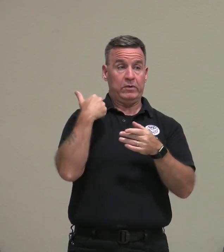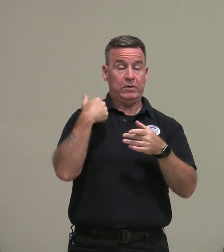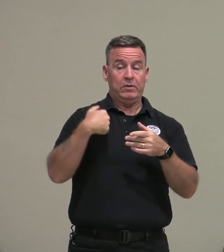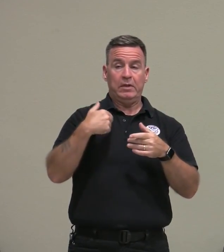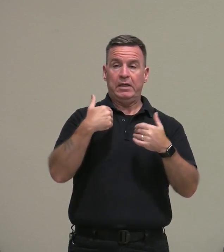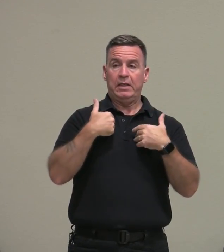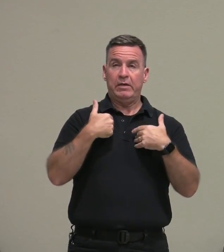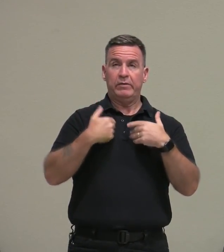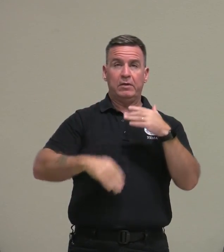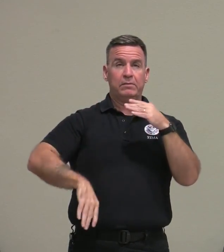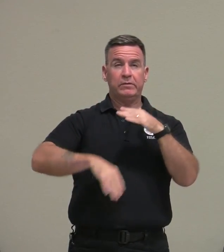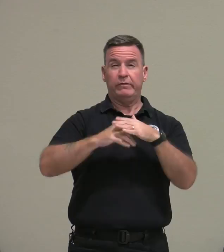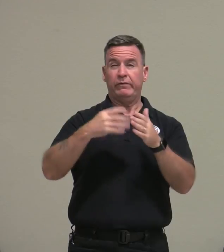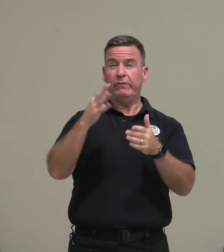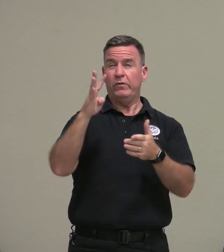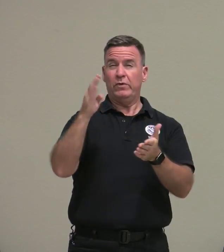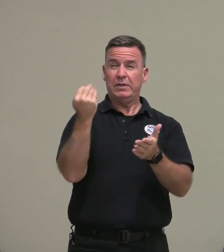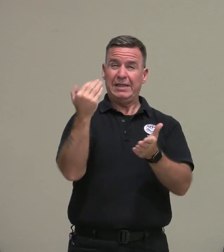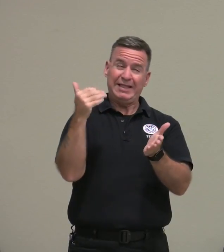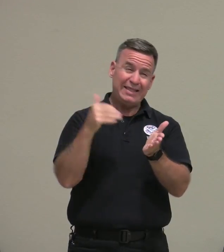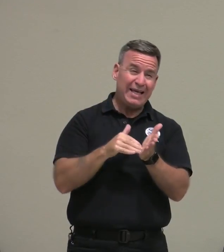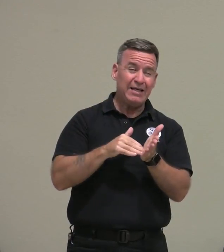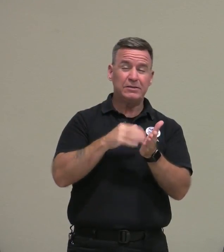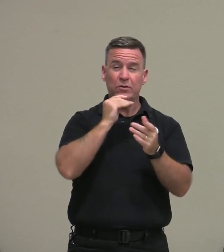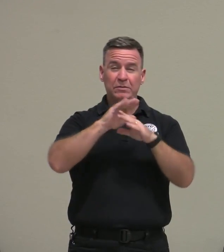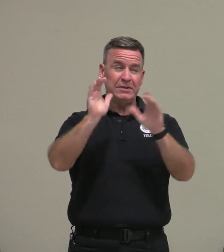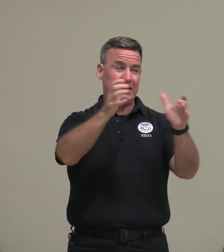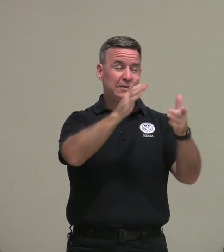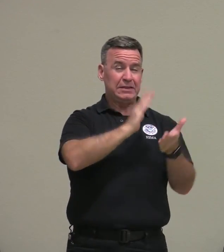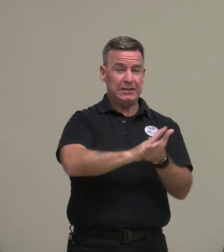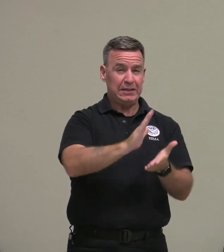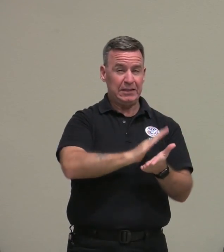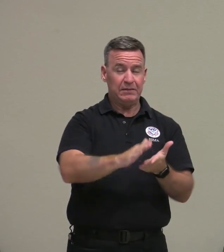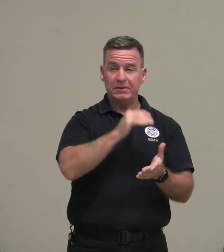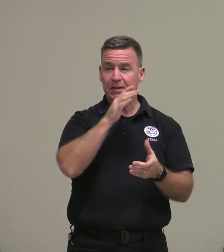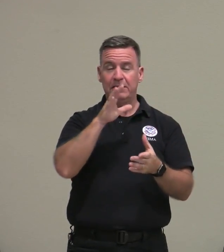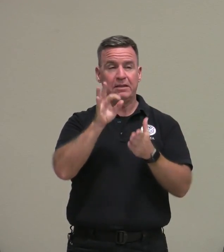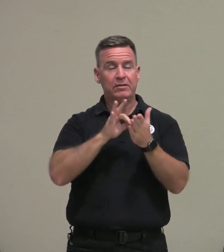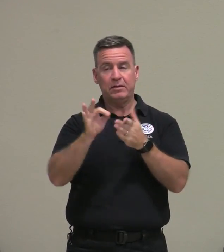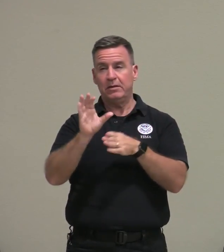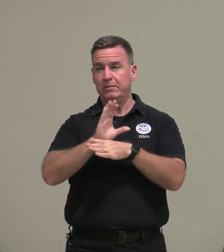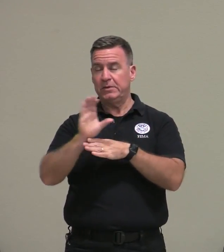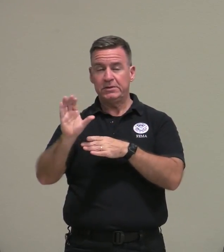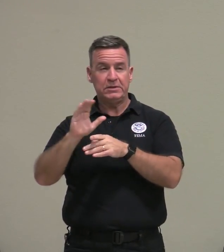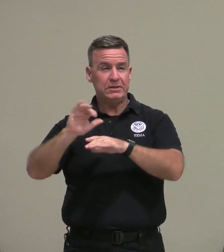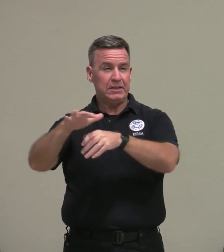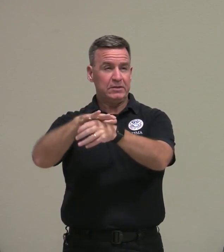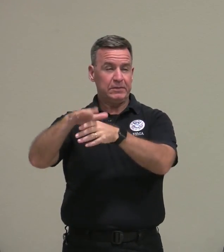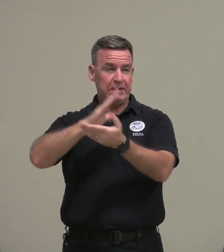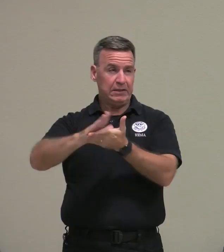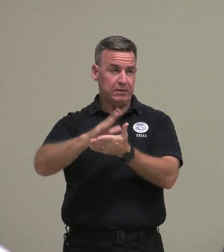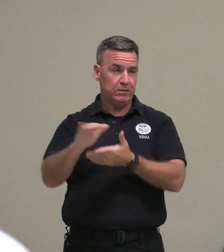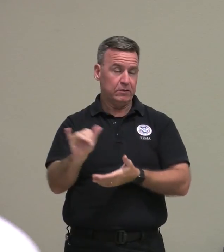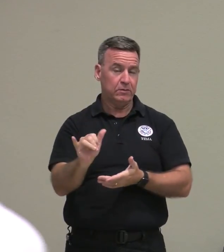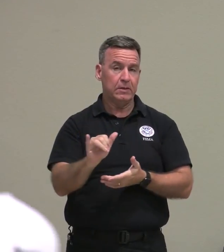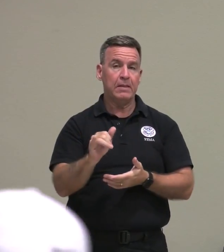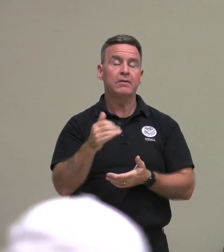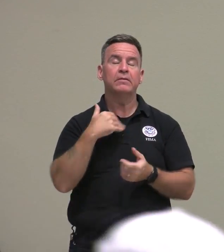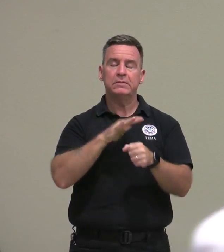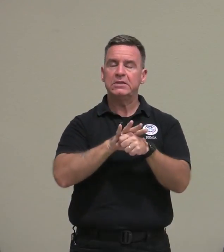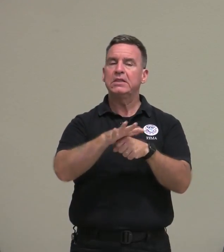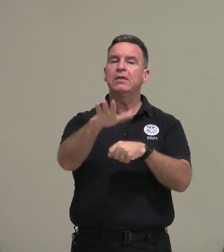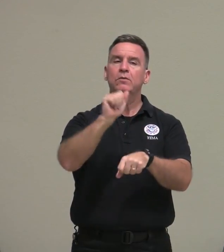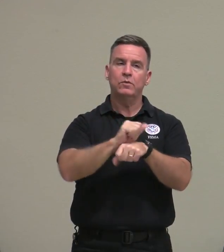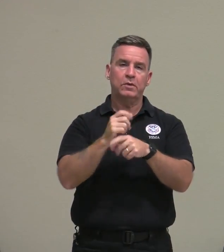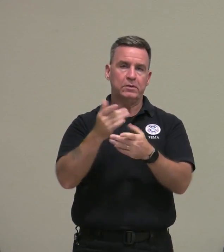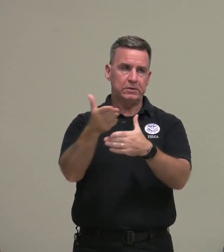we have upwards of 14,000 home sites alone to clean up, not to mention the commercial sites that we'll be cleaning up as well. There's going to be plenty